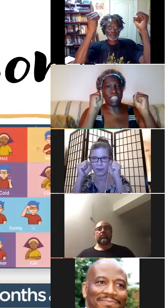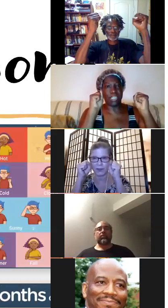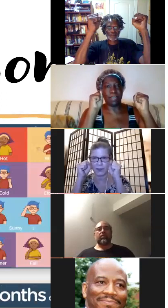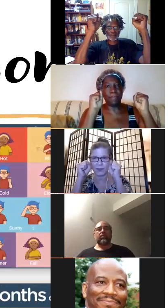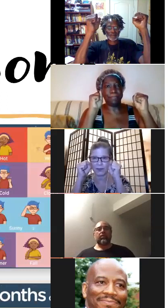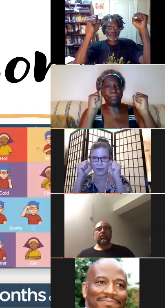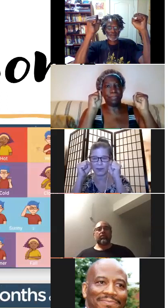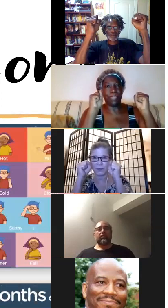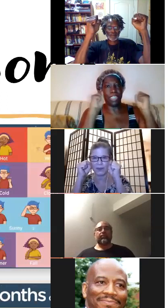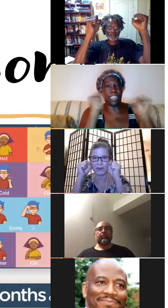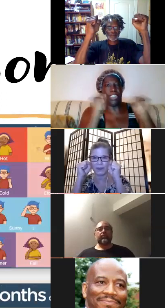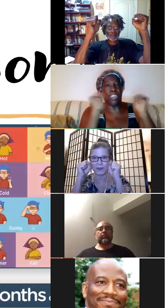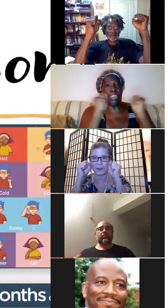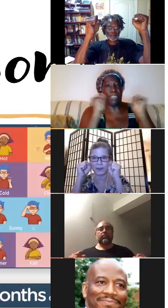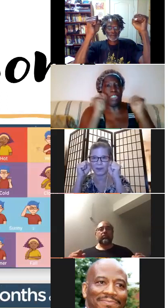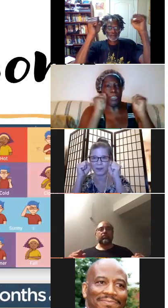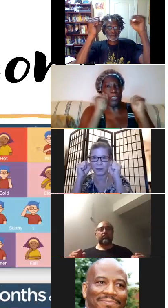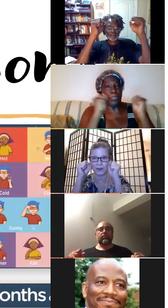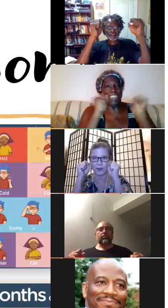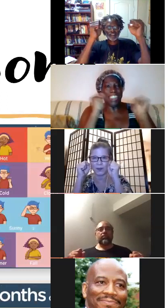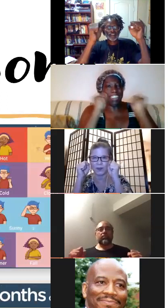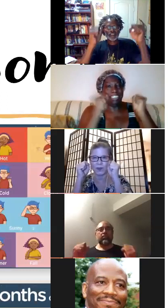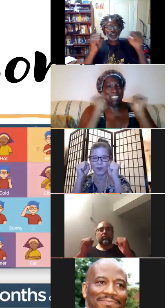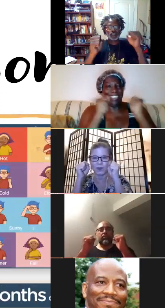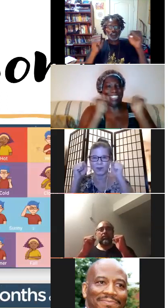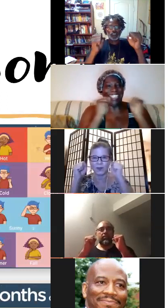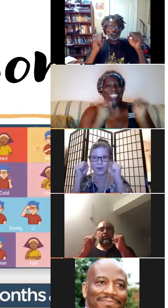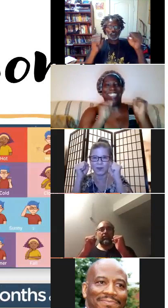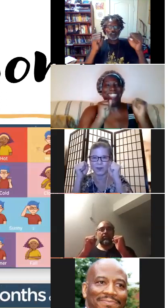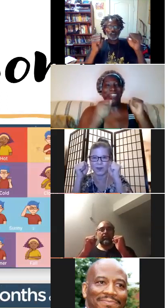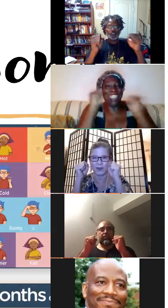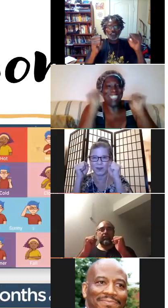facing each other. I'm cold.